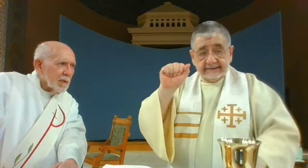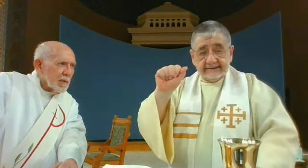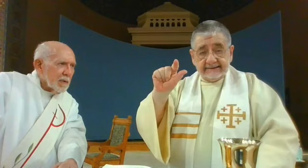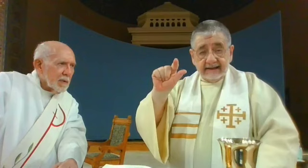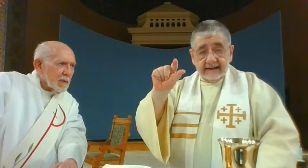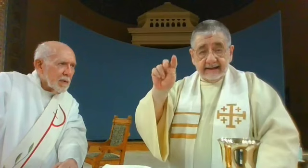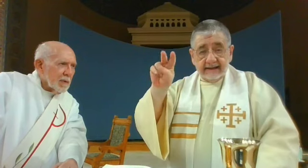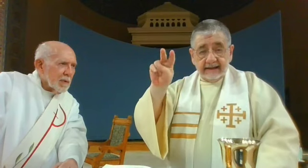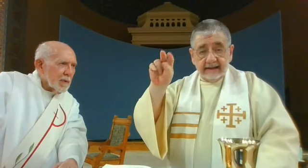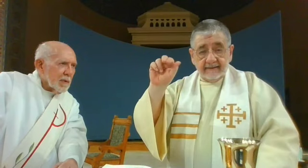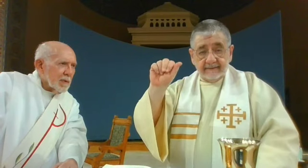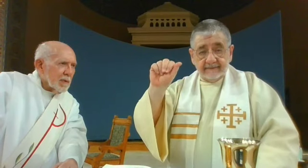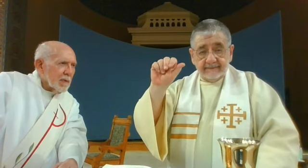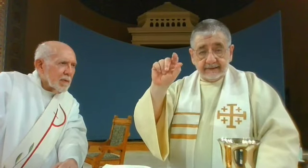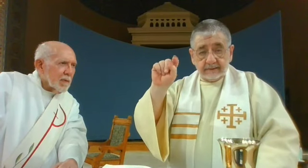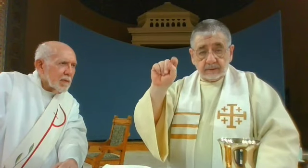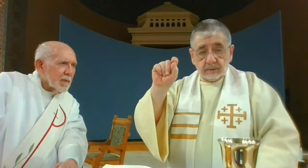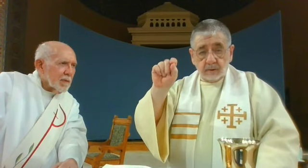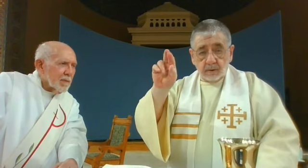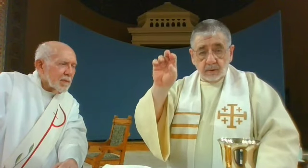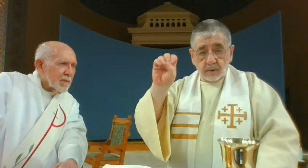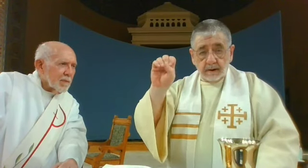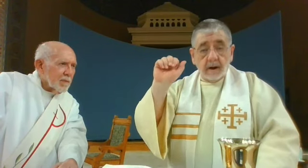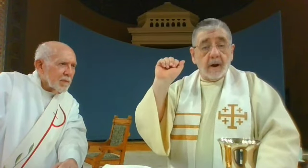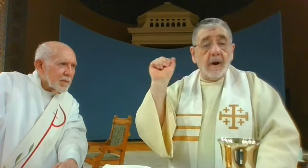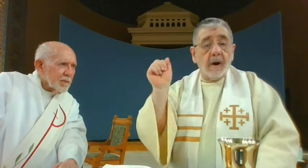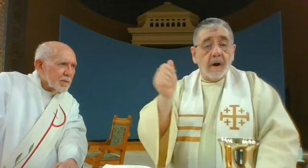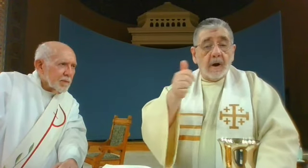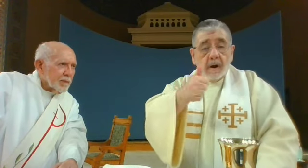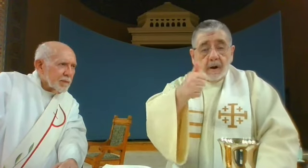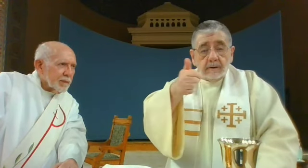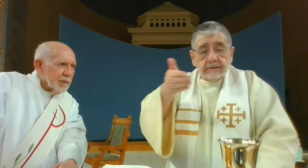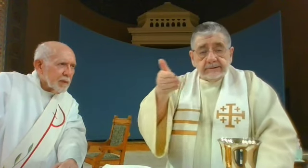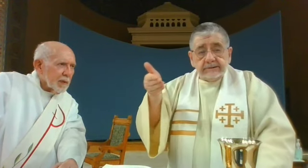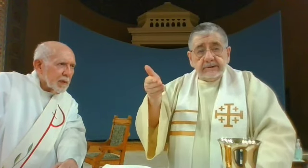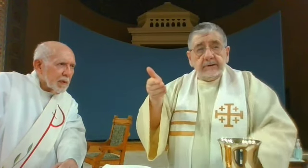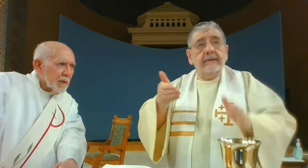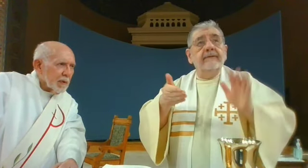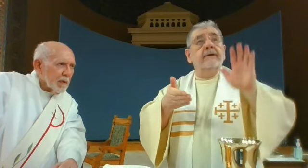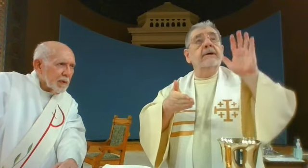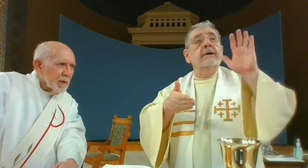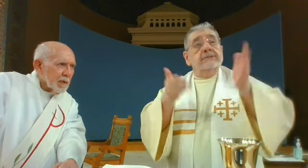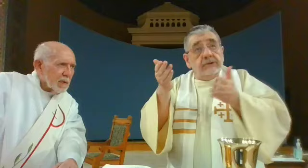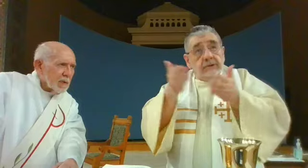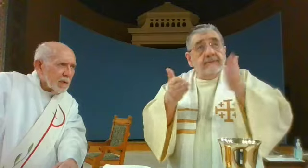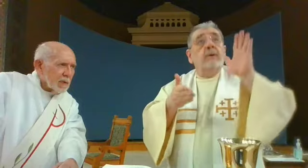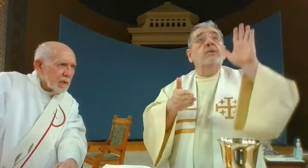and Salvatore, our Bishop, and all those who serve your